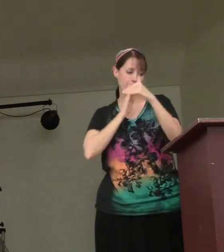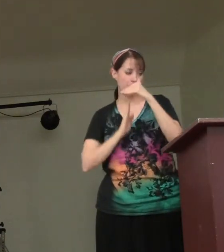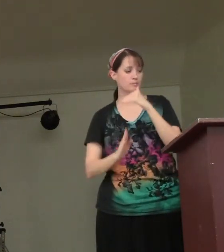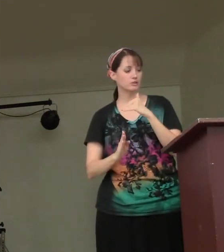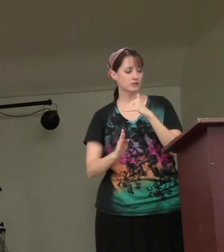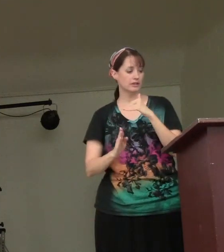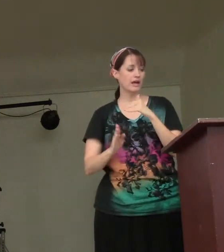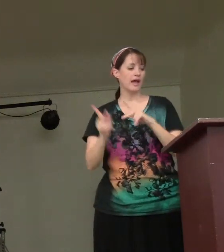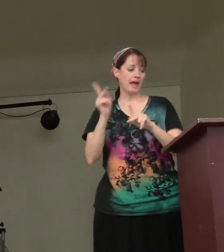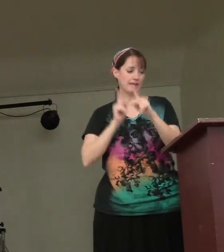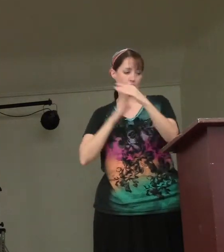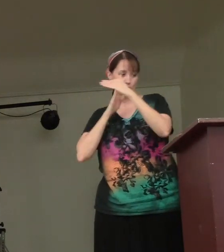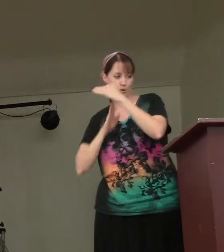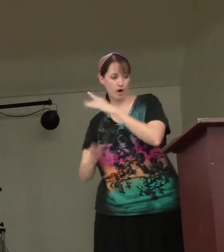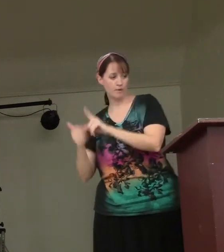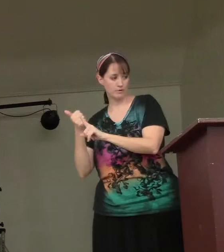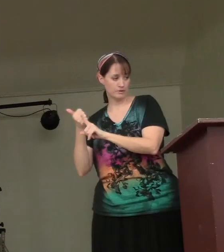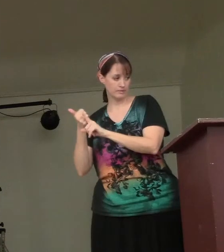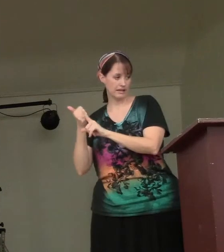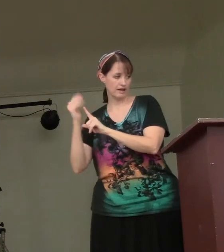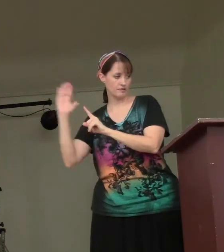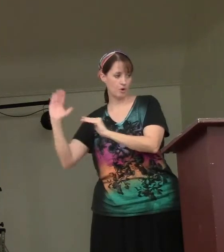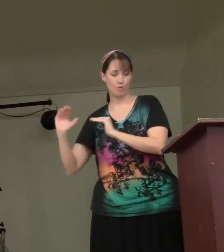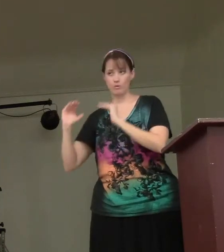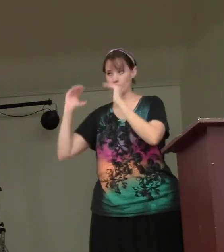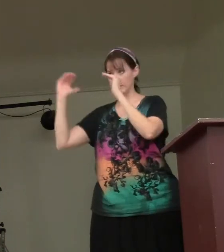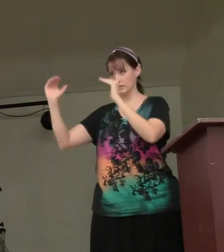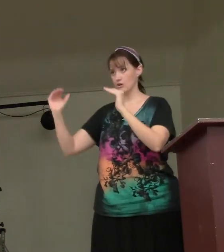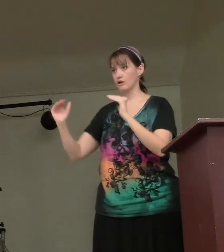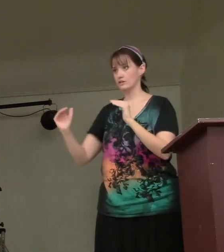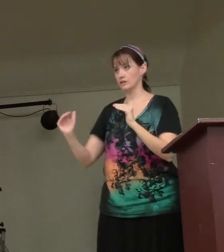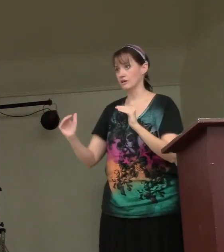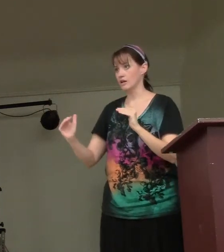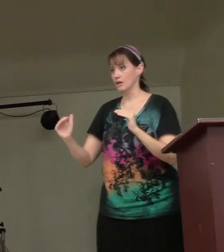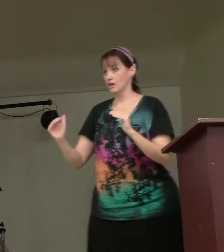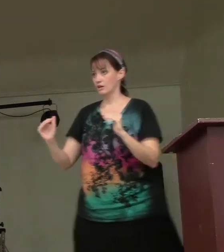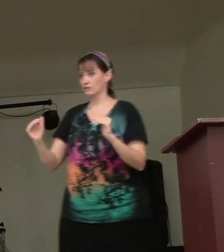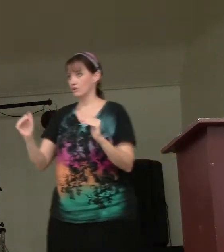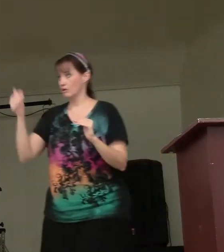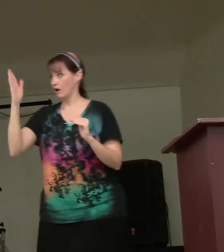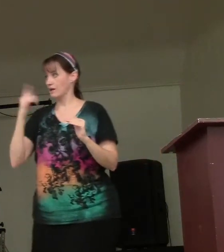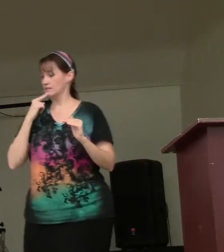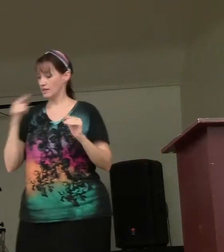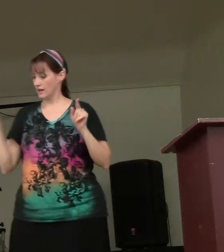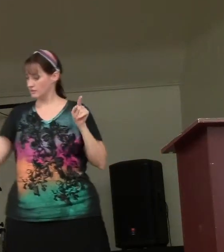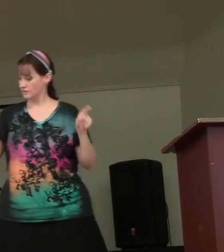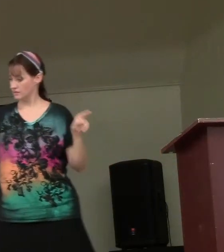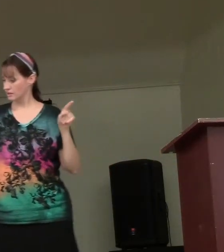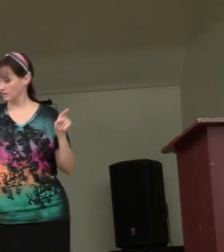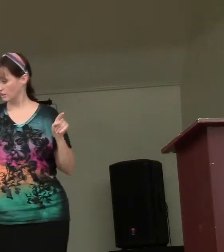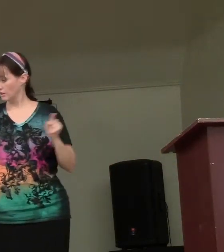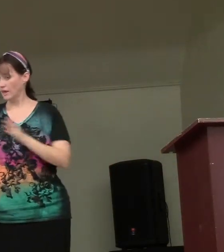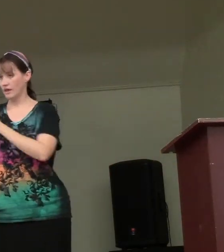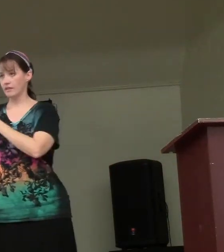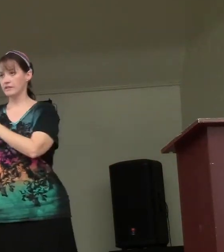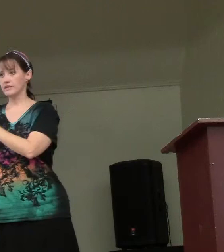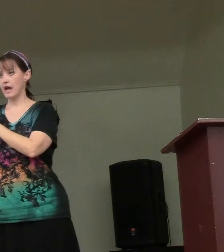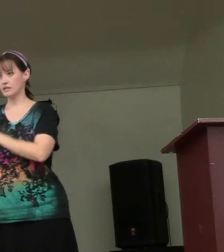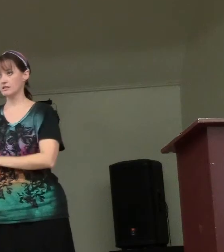will be humbled, and those who humble themselves will be exalted. So God says, the tax